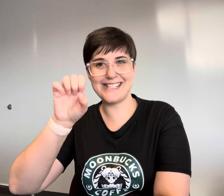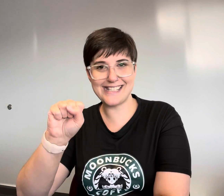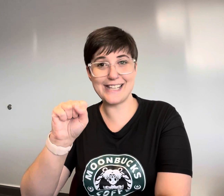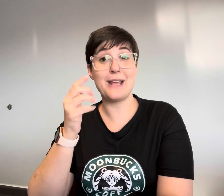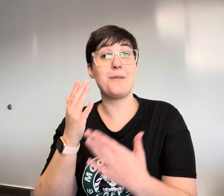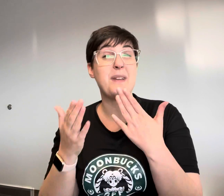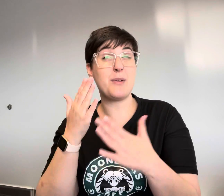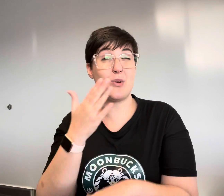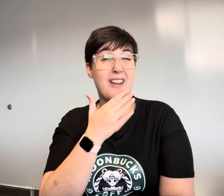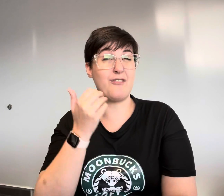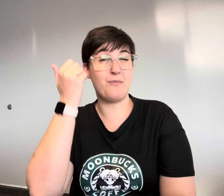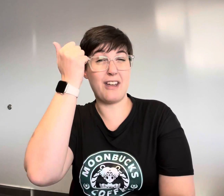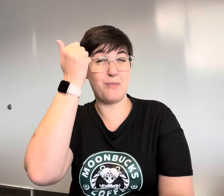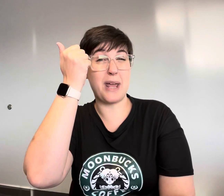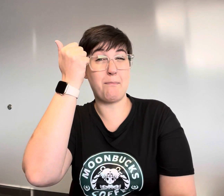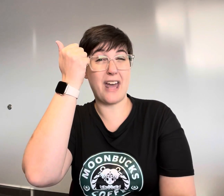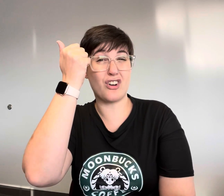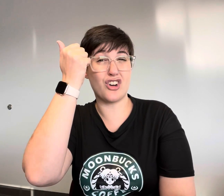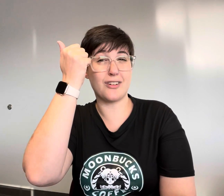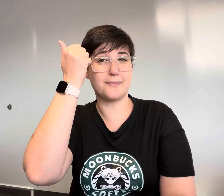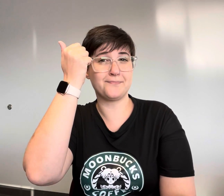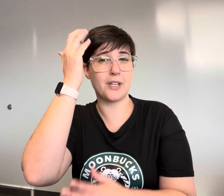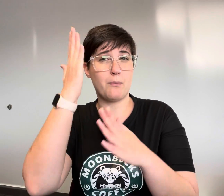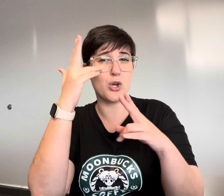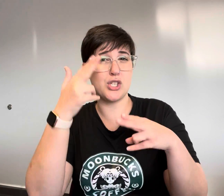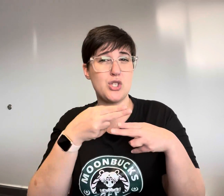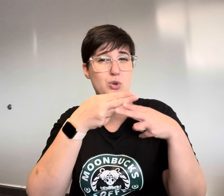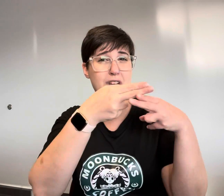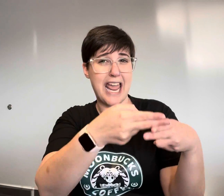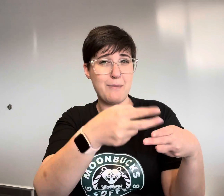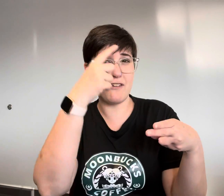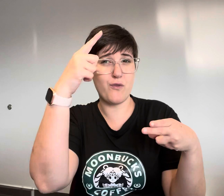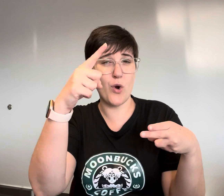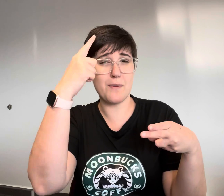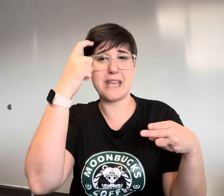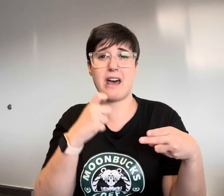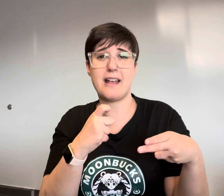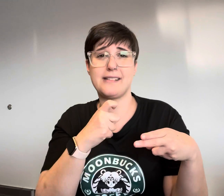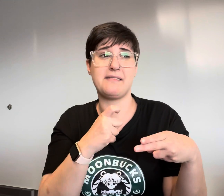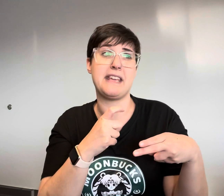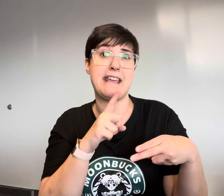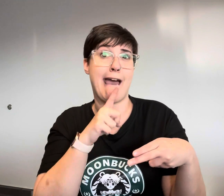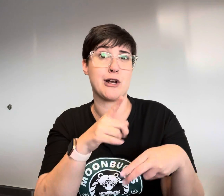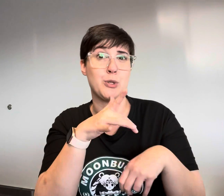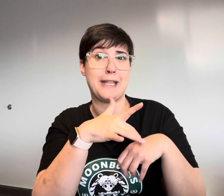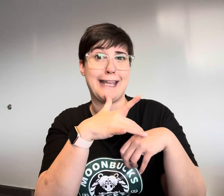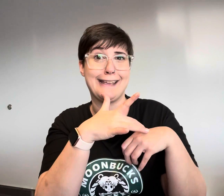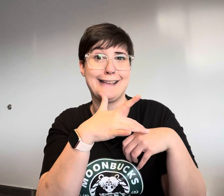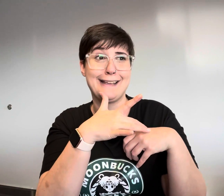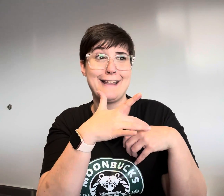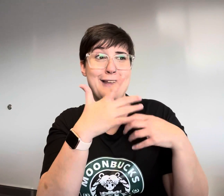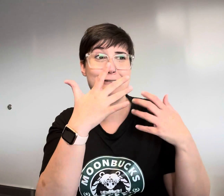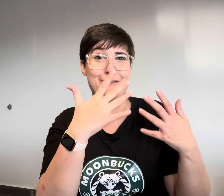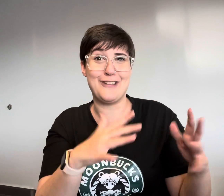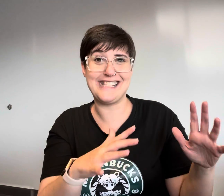Columbus maybe would have been a better person to name it for because he actually